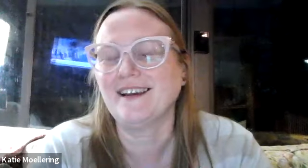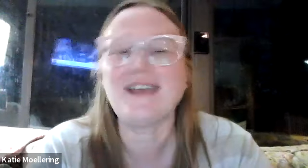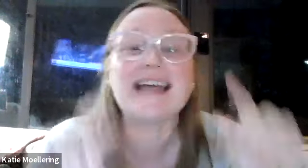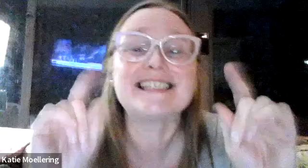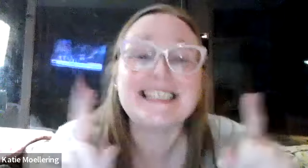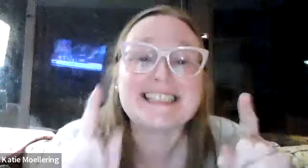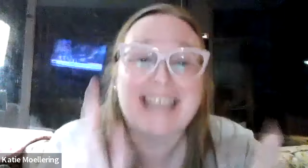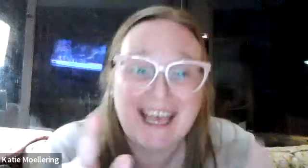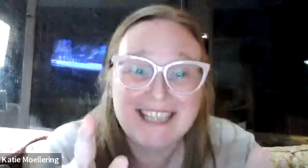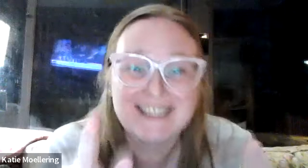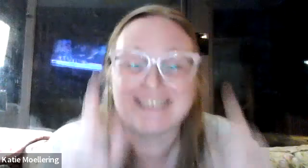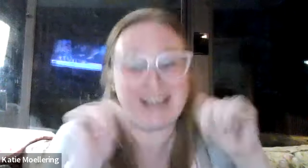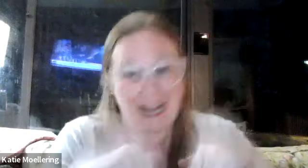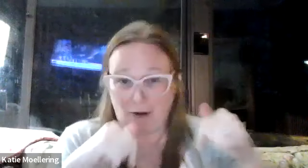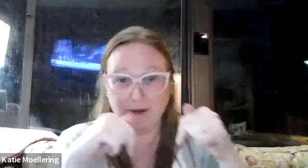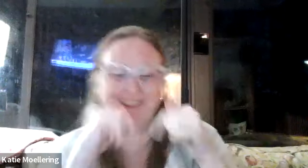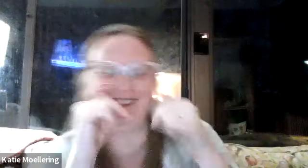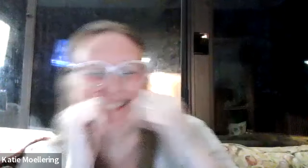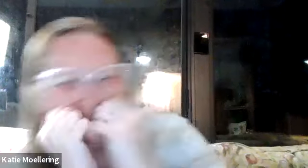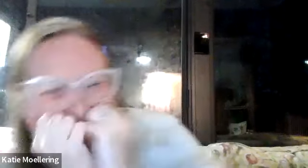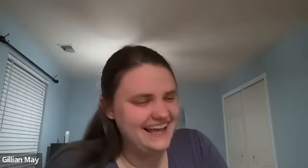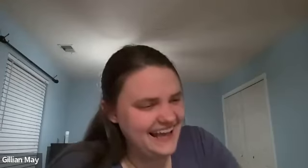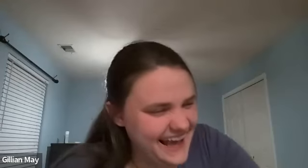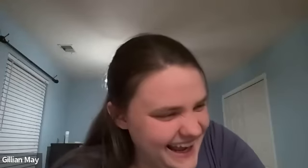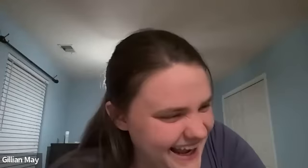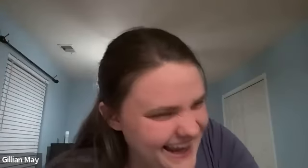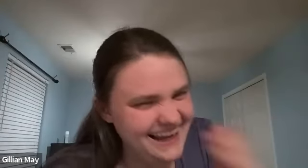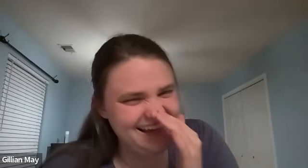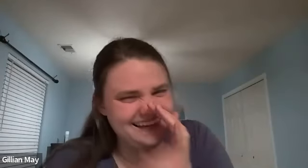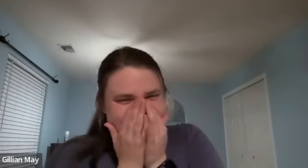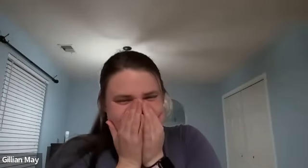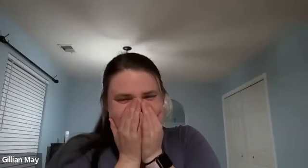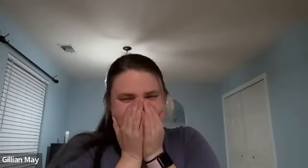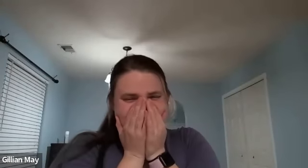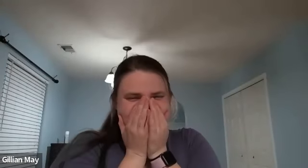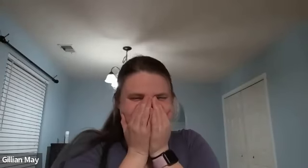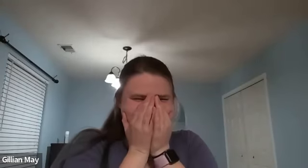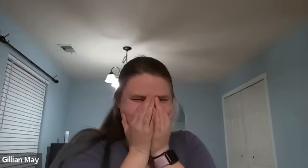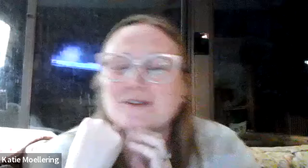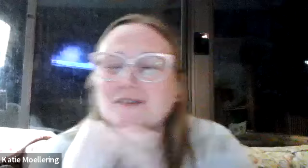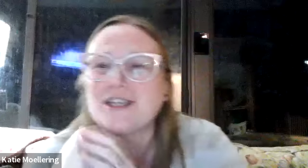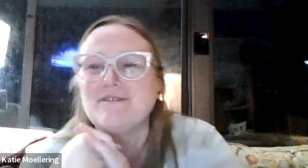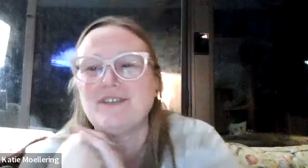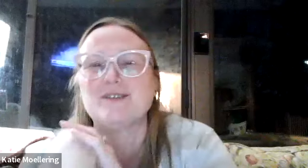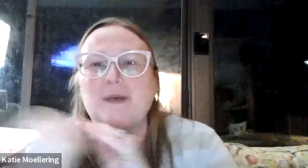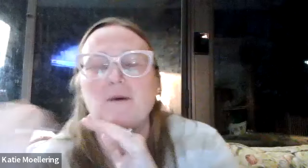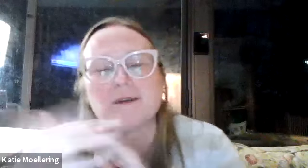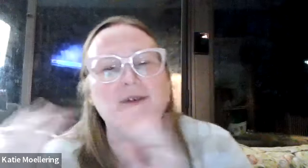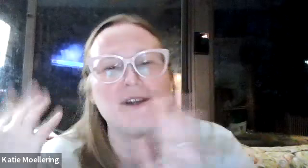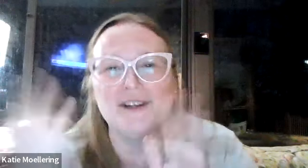Okay, I see it's an S now. Looking at this side, and so I was very confused about what was going on.